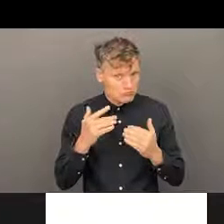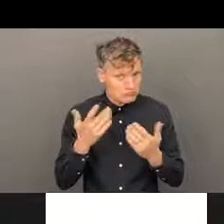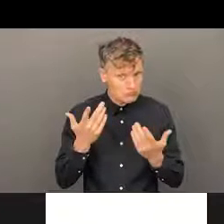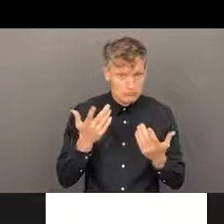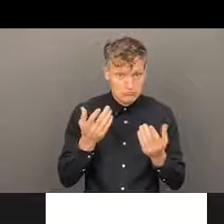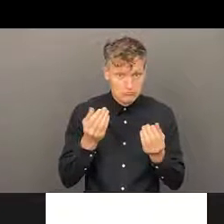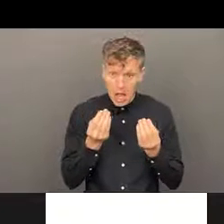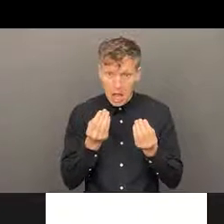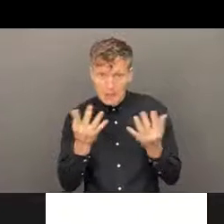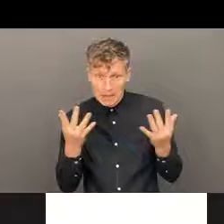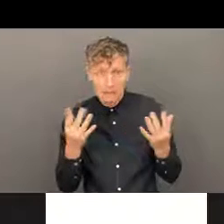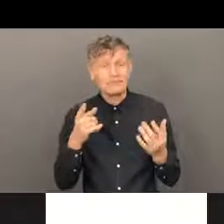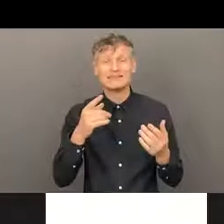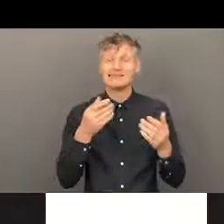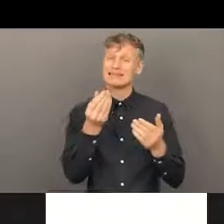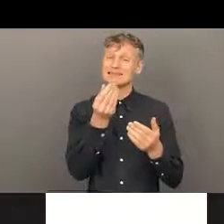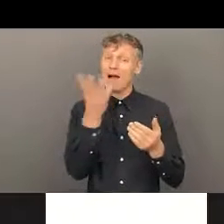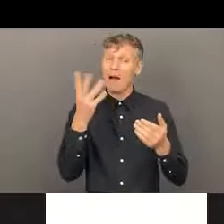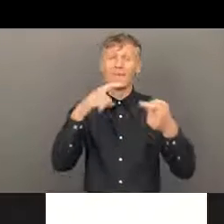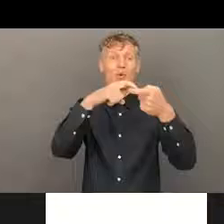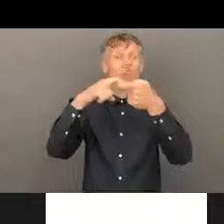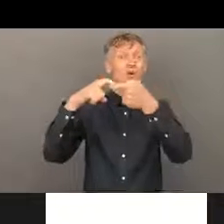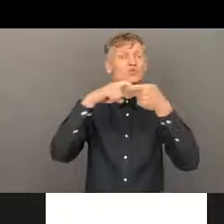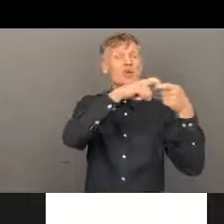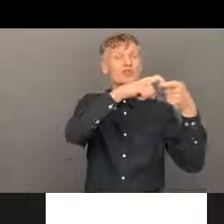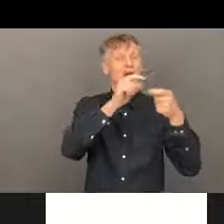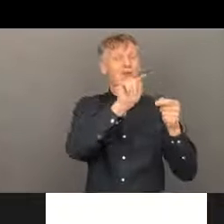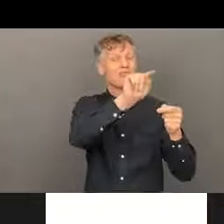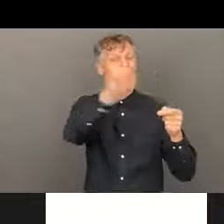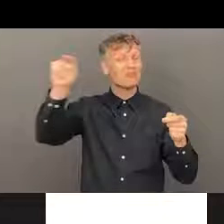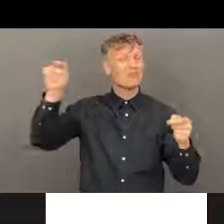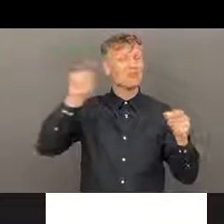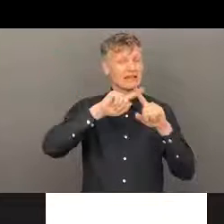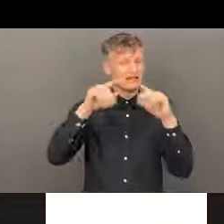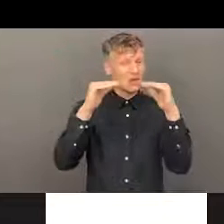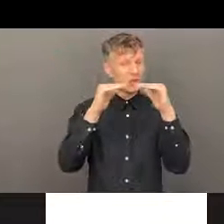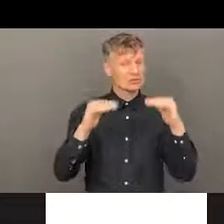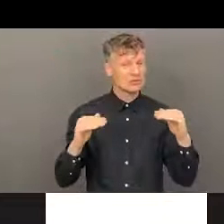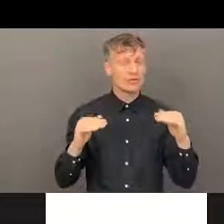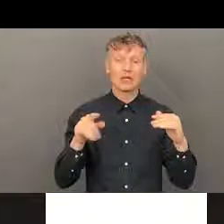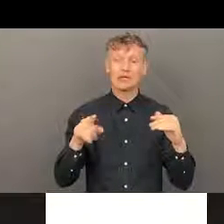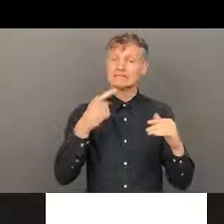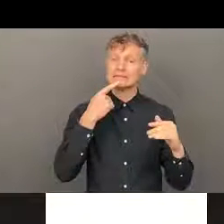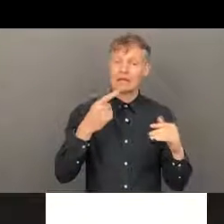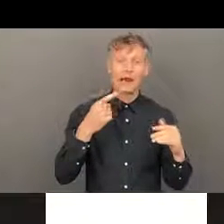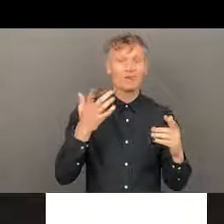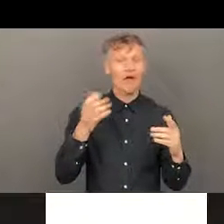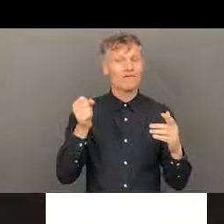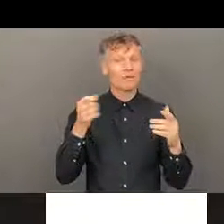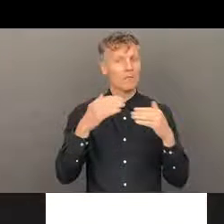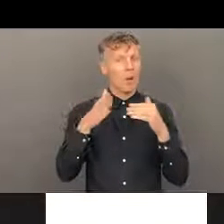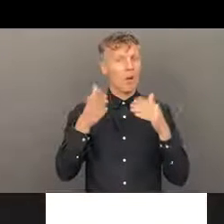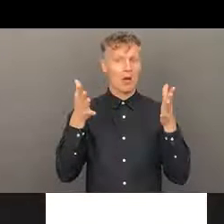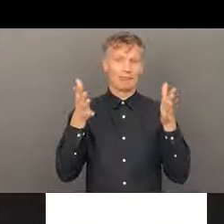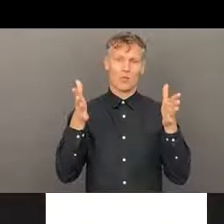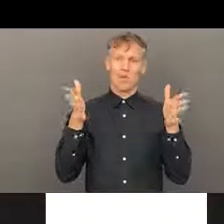some organisations in the consortium gave reasons for why their mapping tools for volunteering were